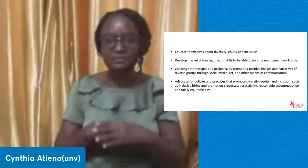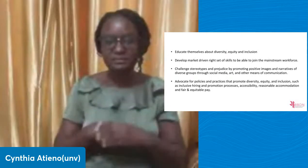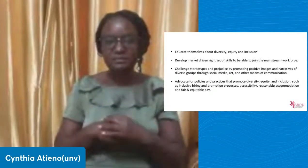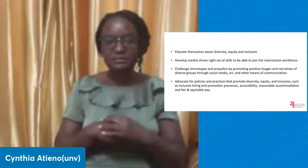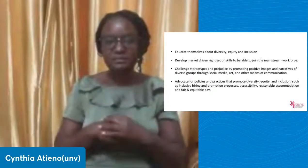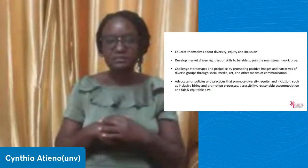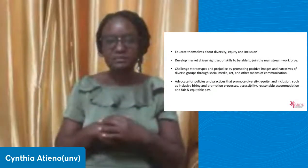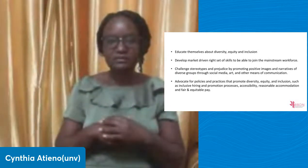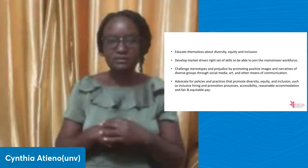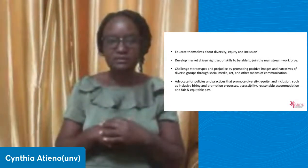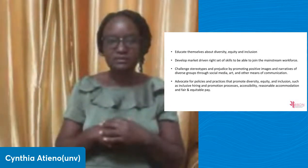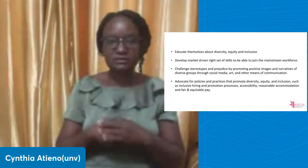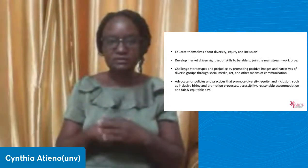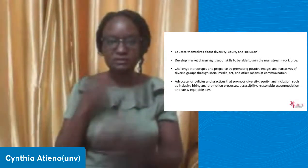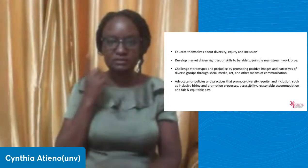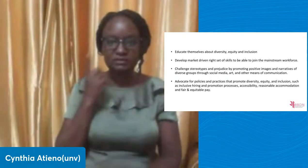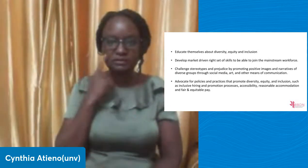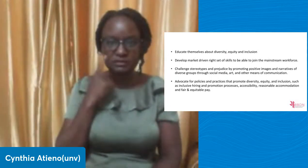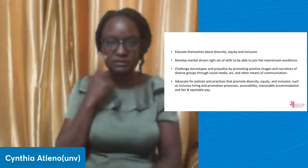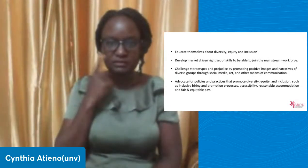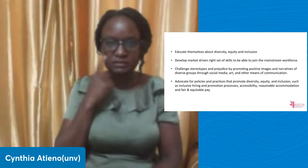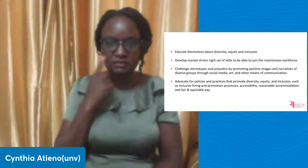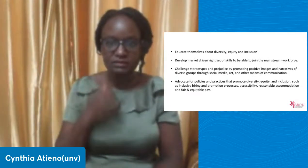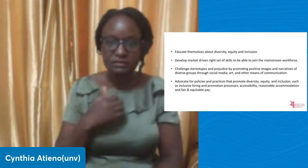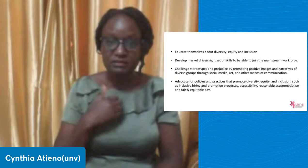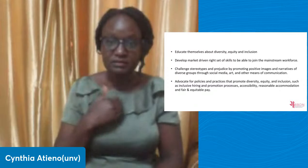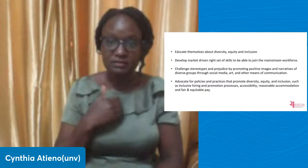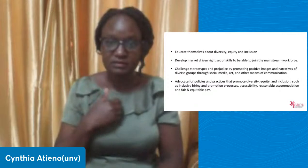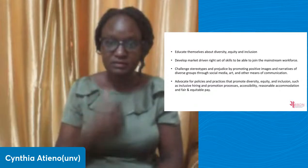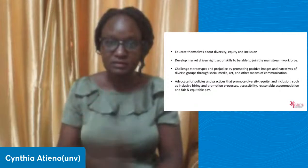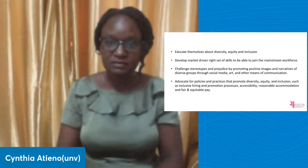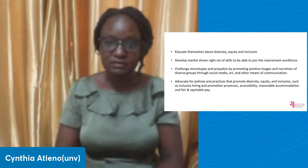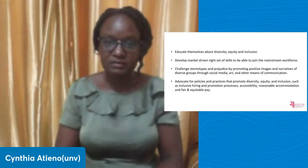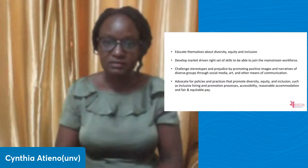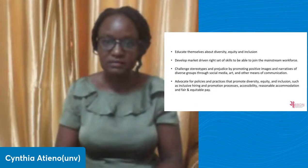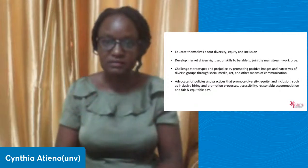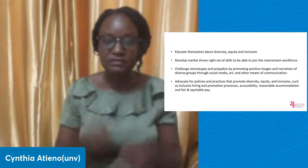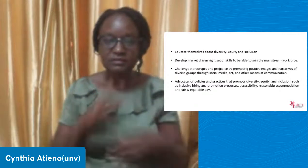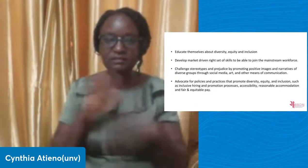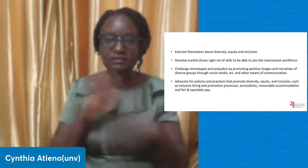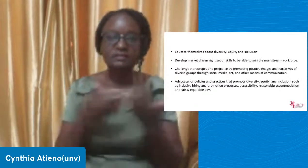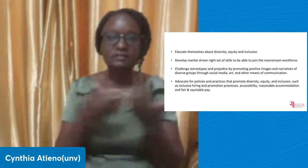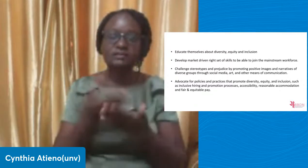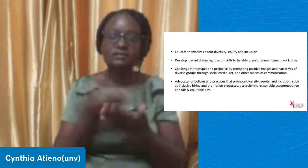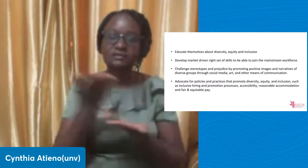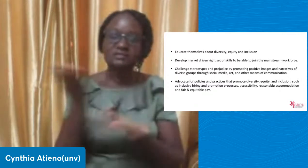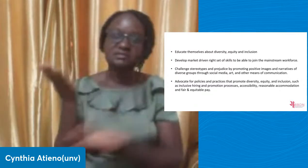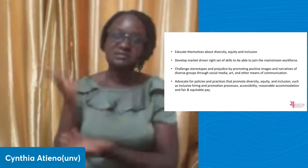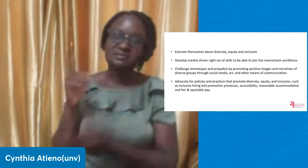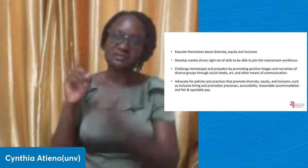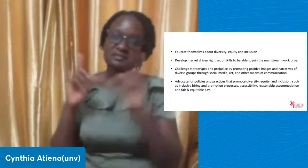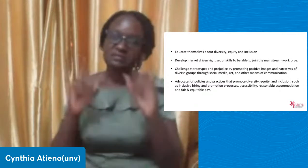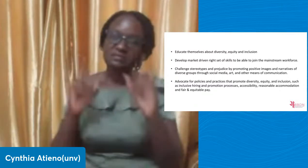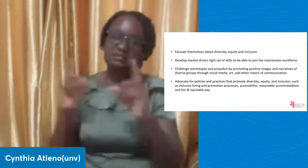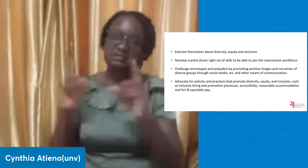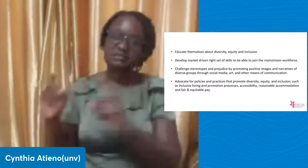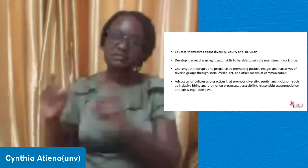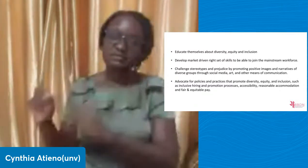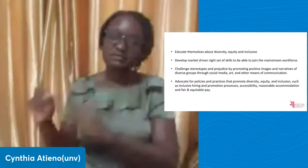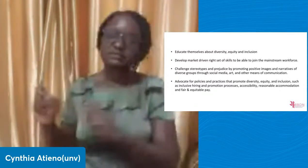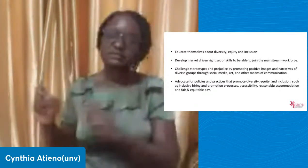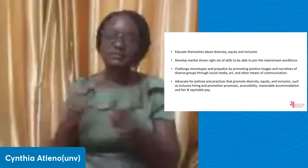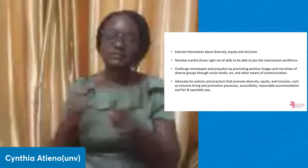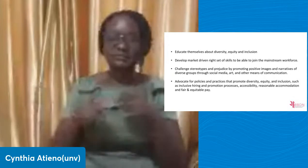As you see, I have also mentioned all these in the slide, and we believe like to get there, to become an